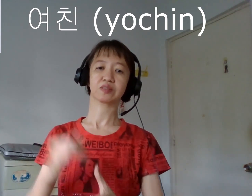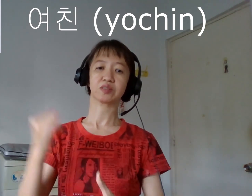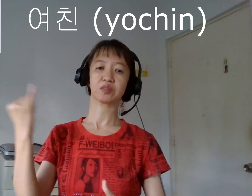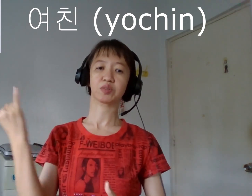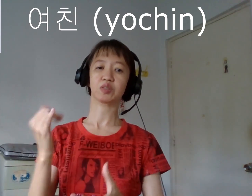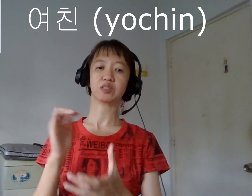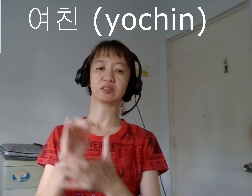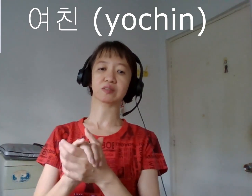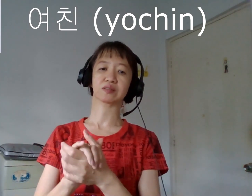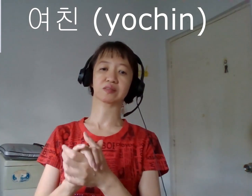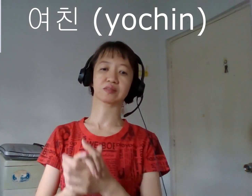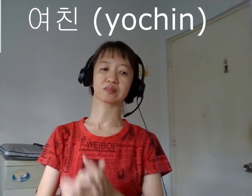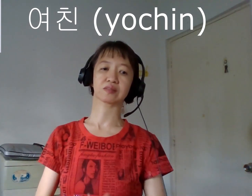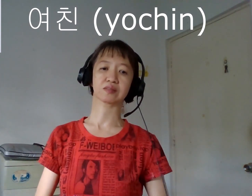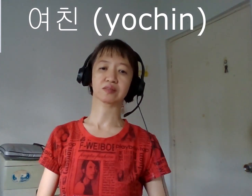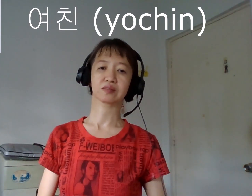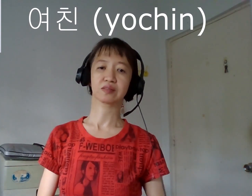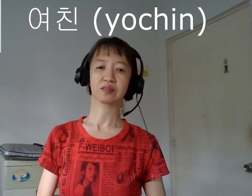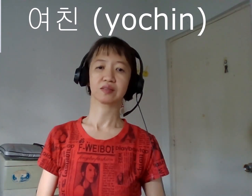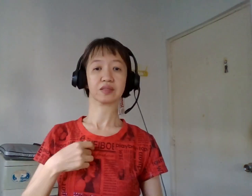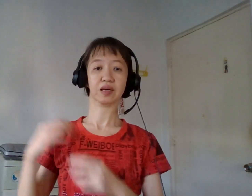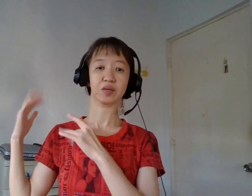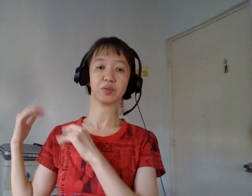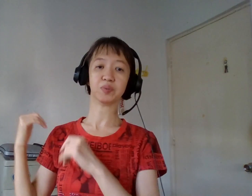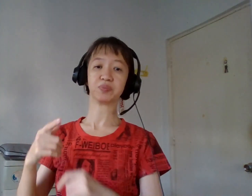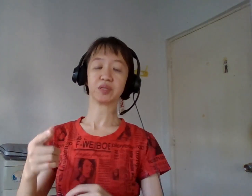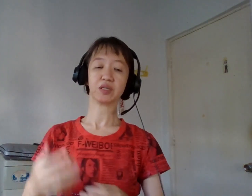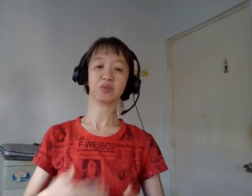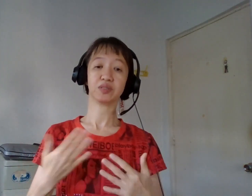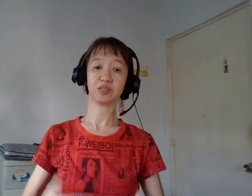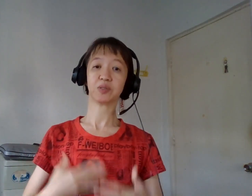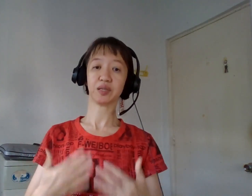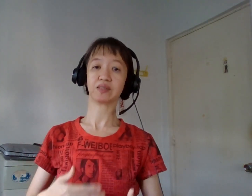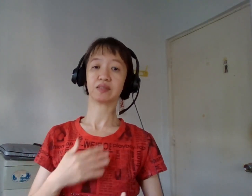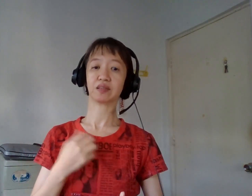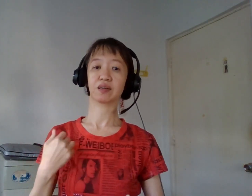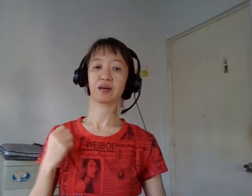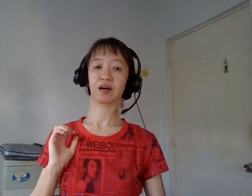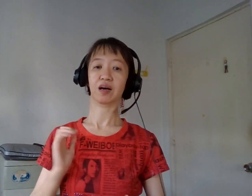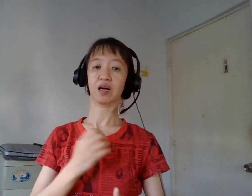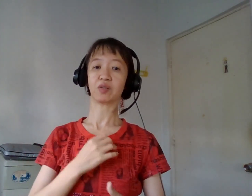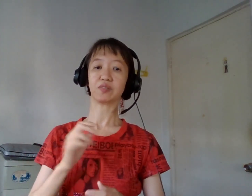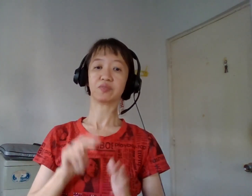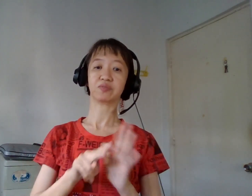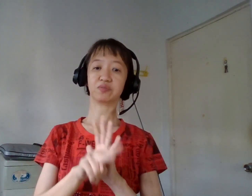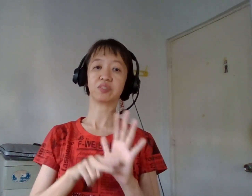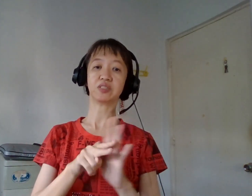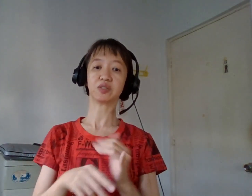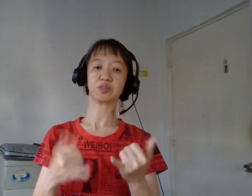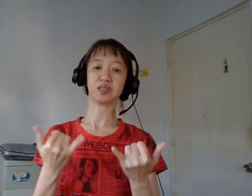so yoching. I hope you enjoyed our video